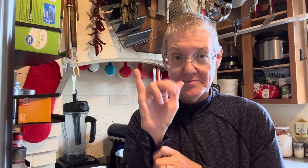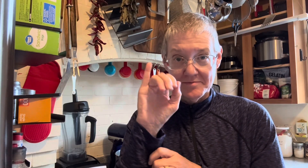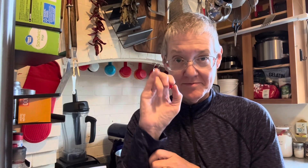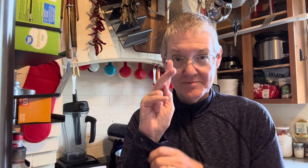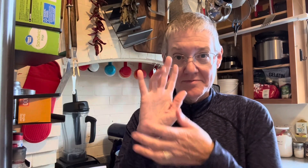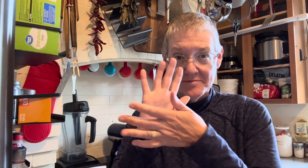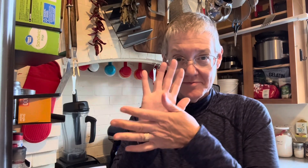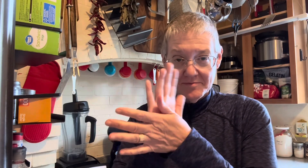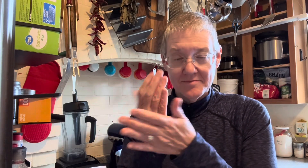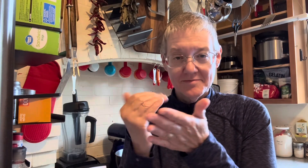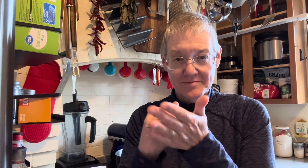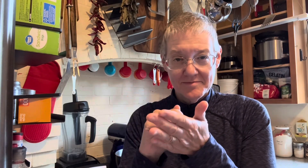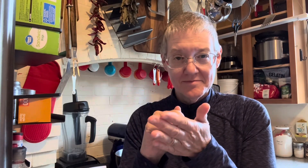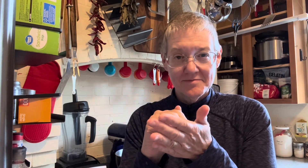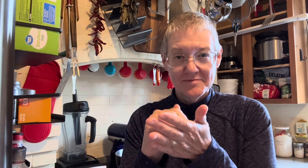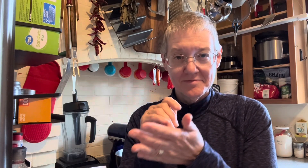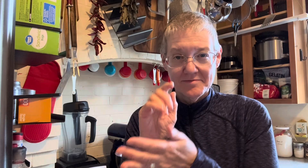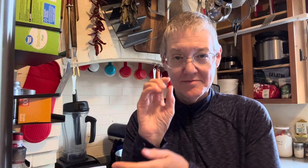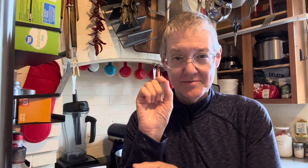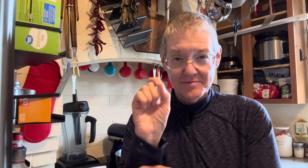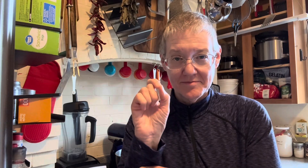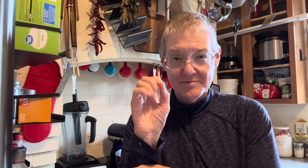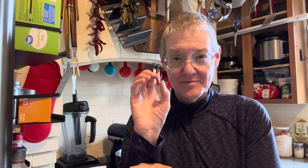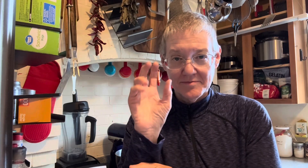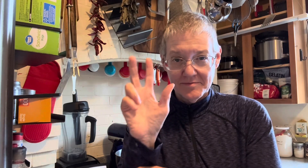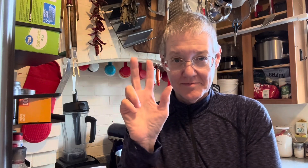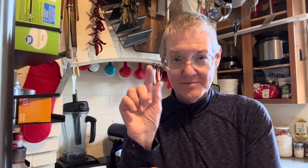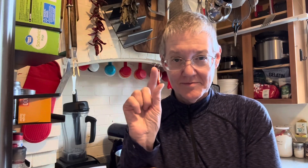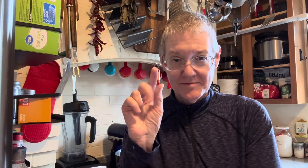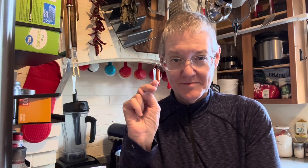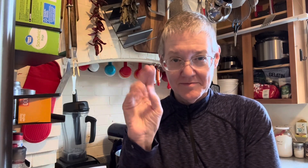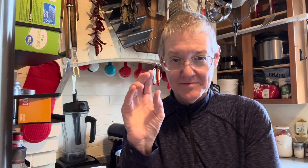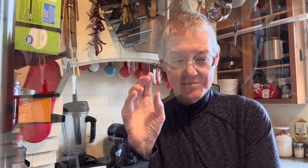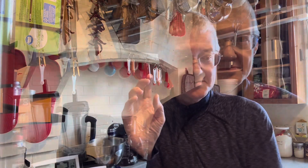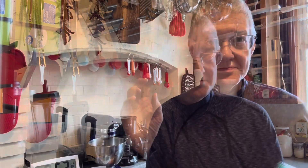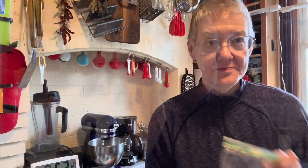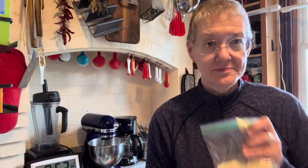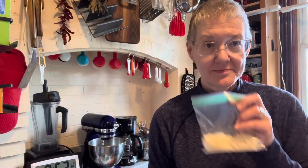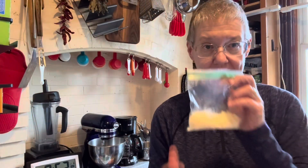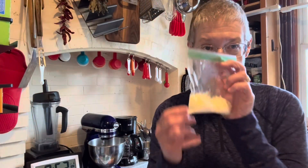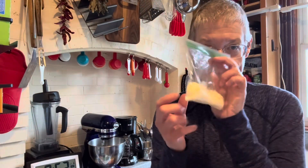1 ounce of Monterey Jack cheese again, 0.3 grams of net carbs.